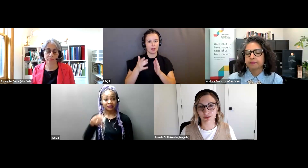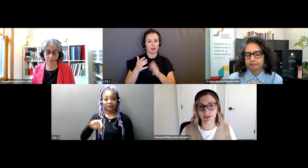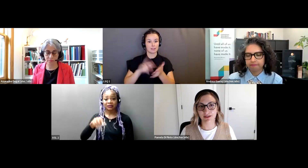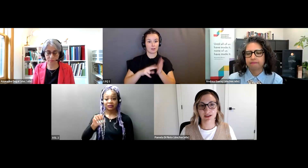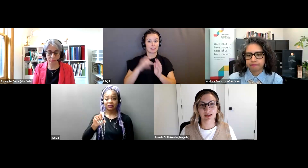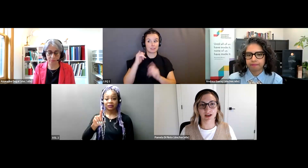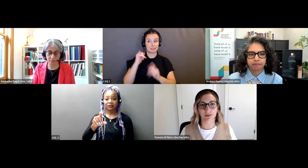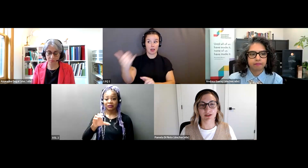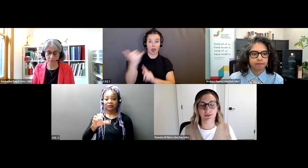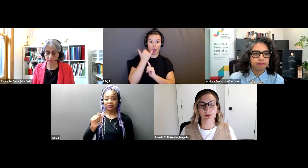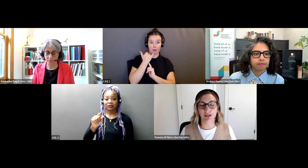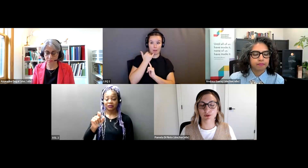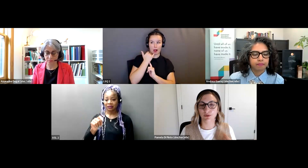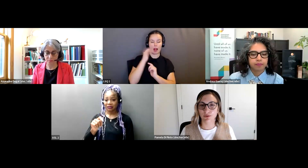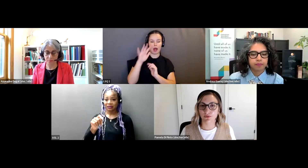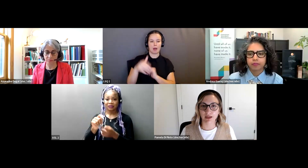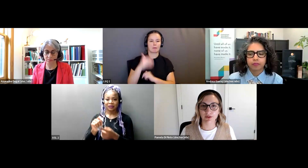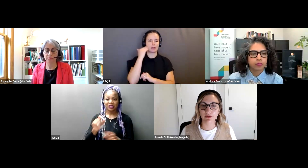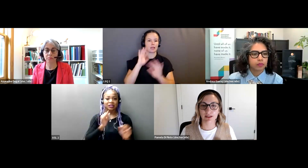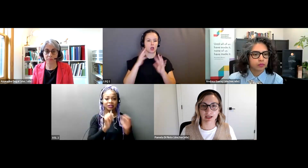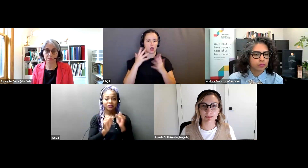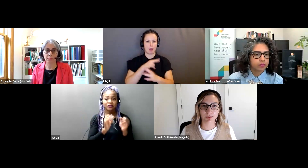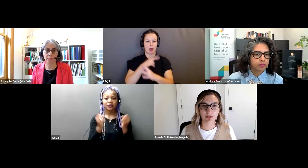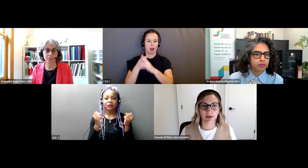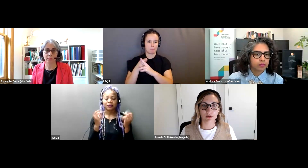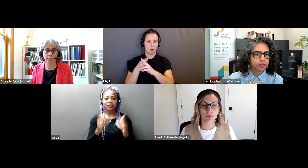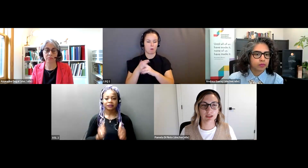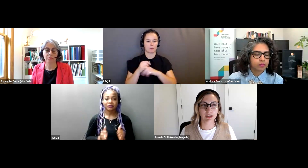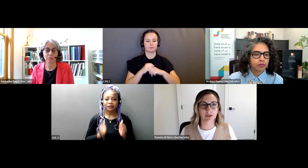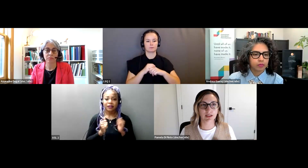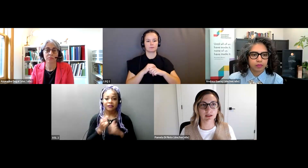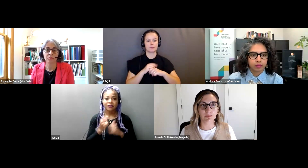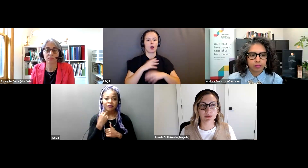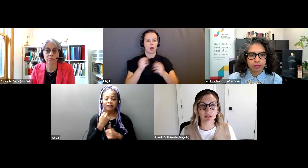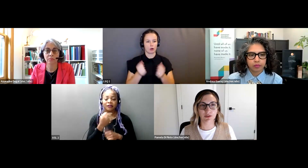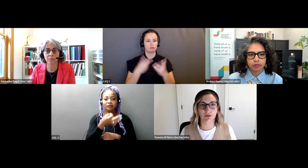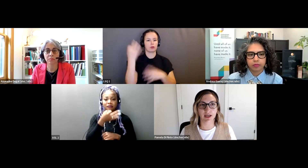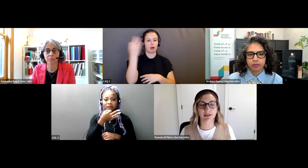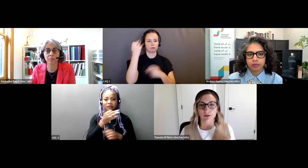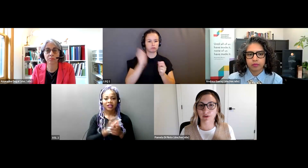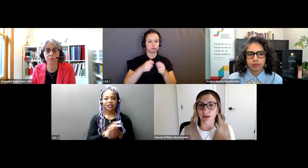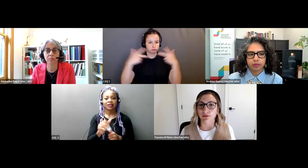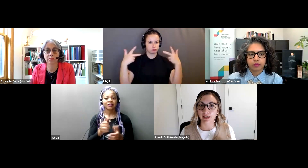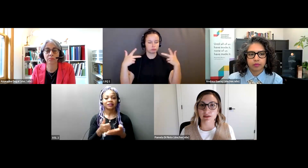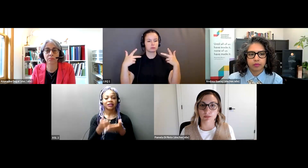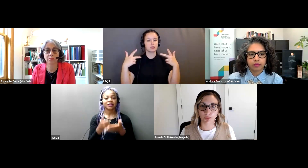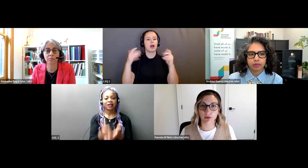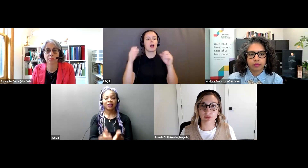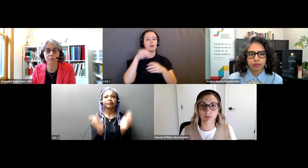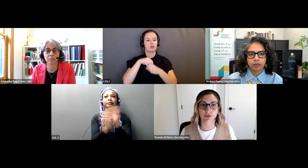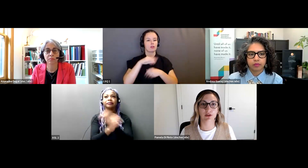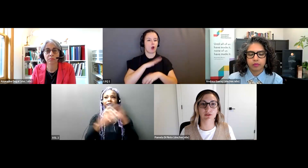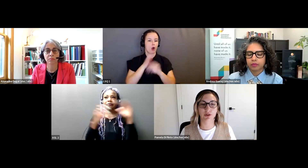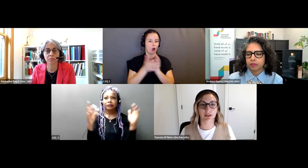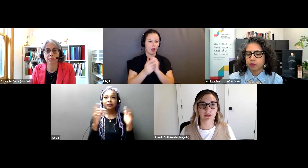podcast series. This is where we interview survivors and experts who really give us a glimpse into that survivor-led support